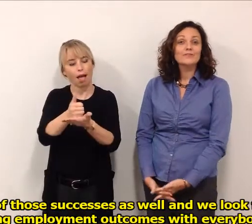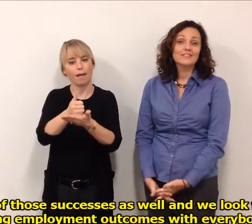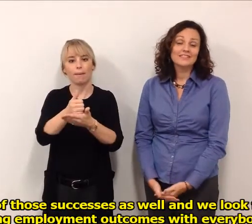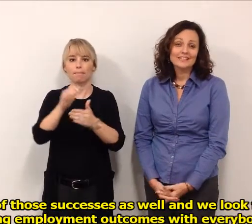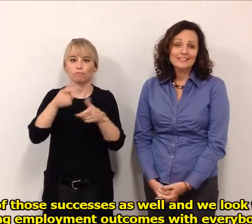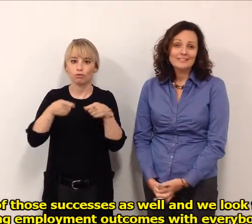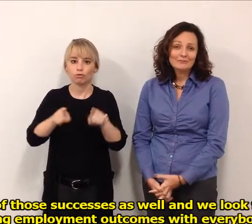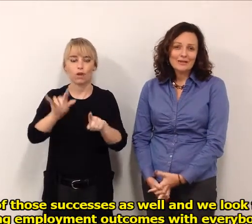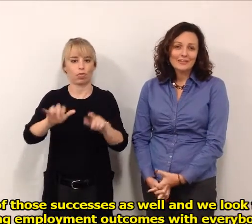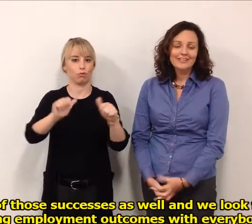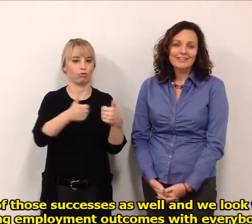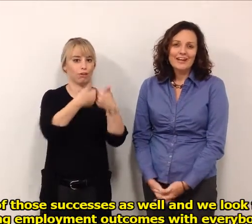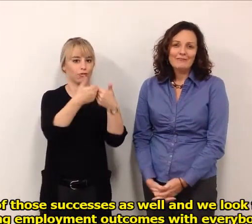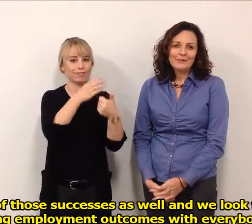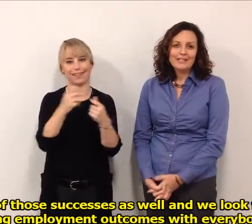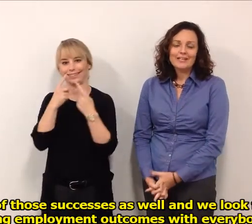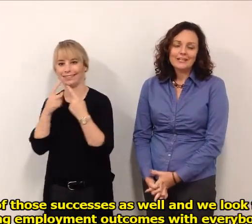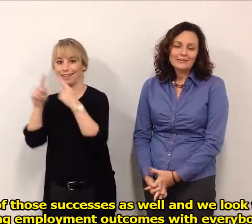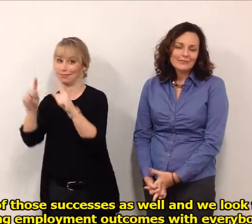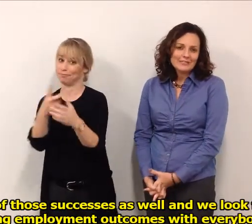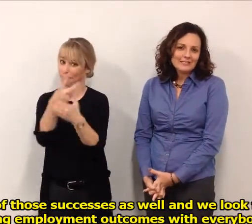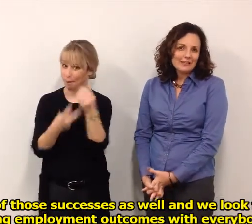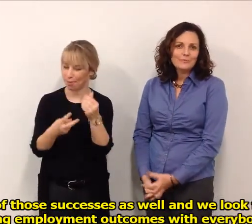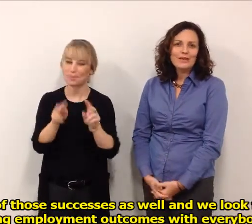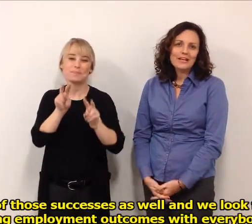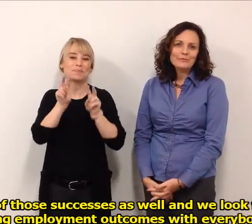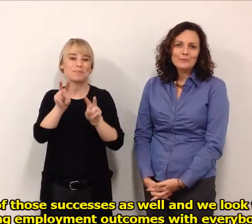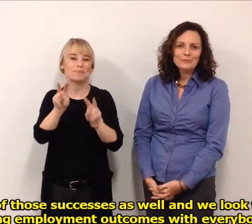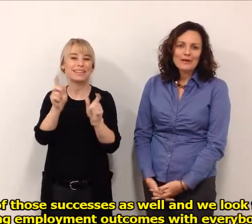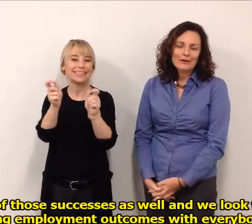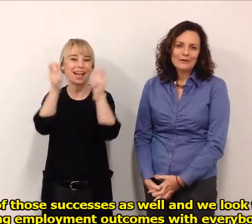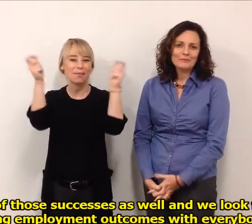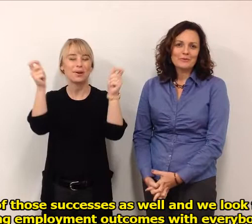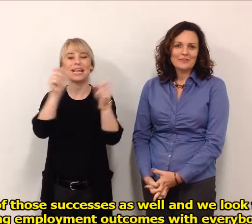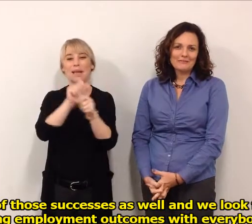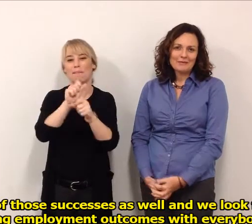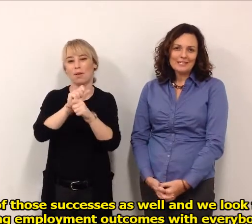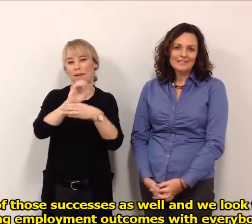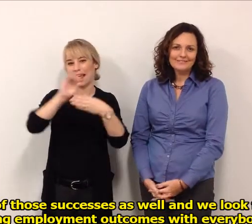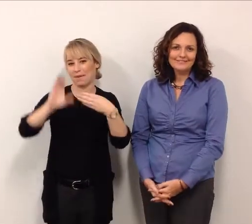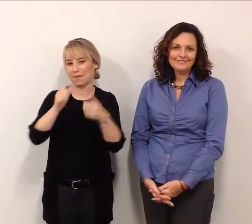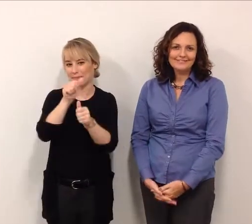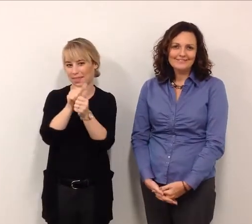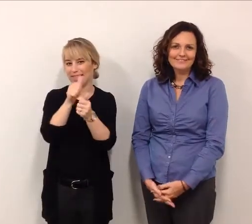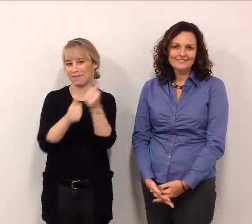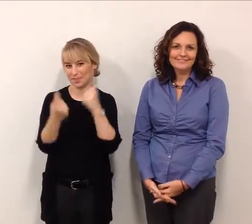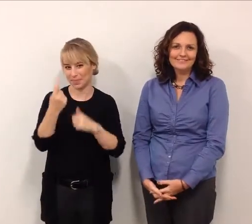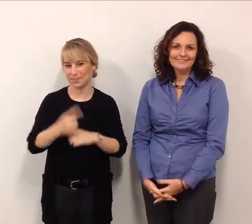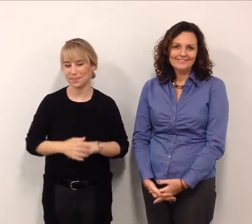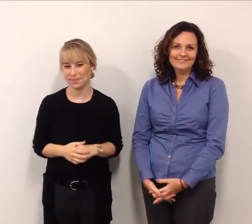through all of those successes as well. And we look forward to celebrating employment outcomes with everybody.